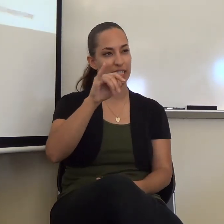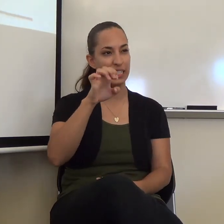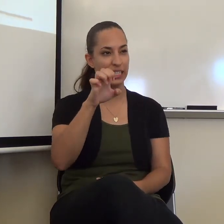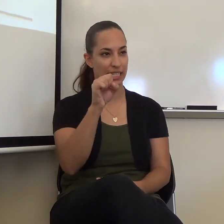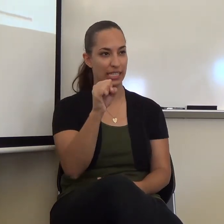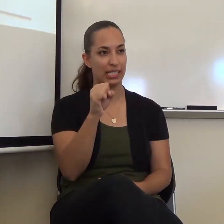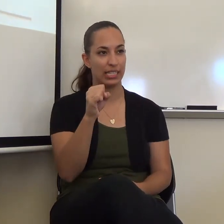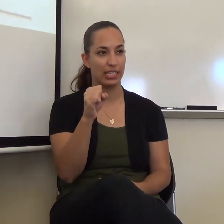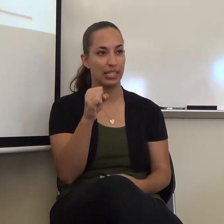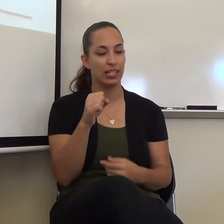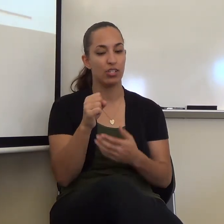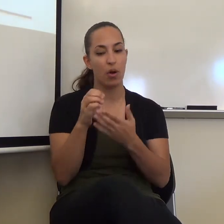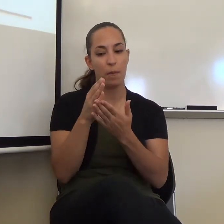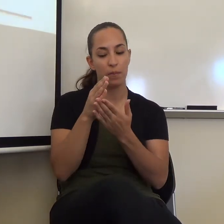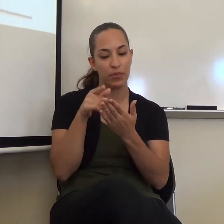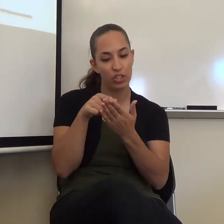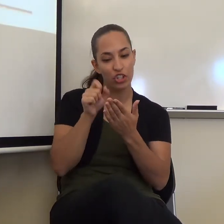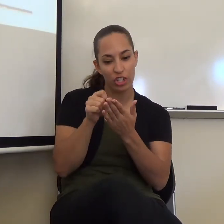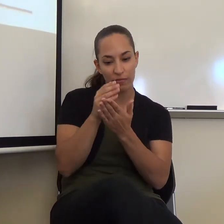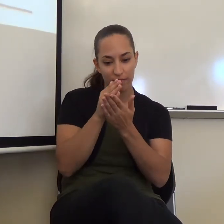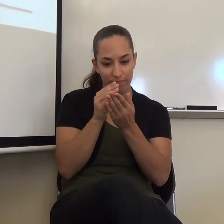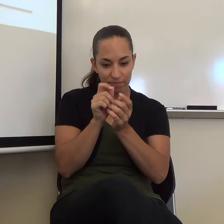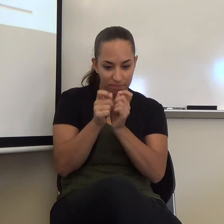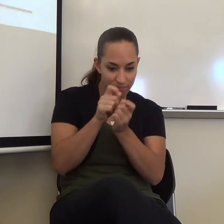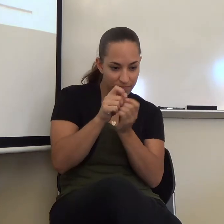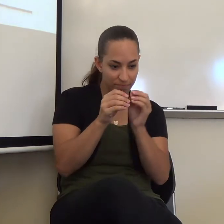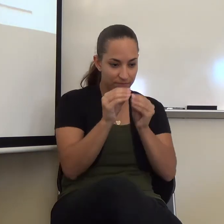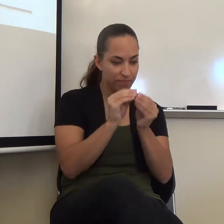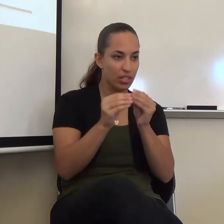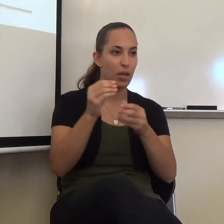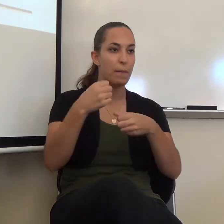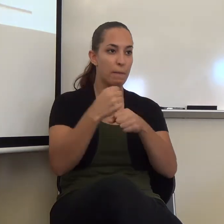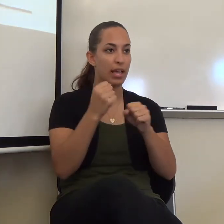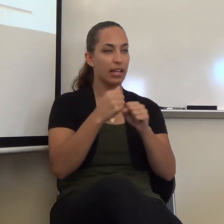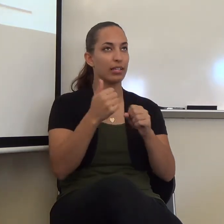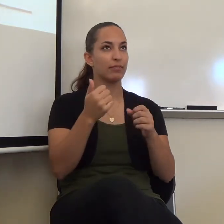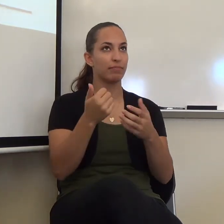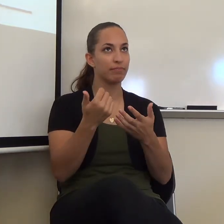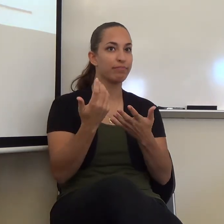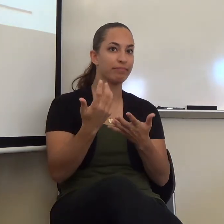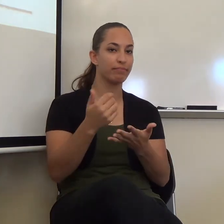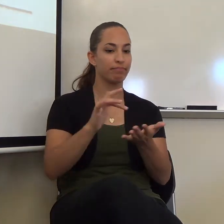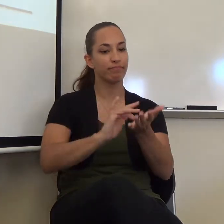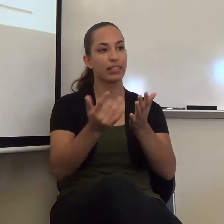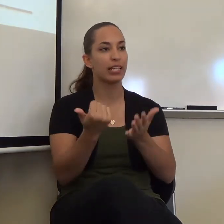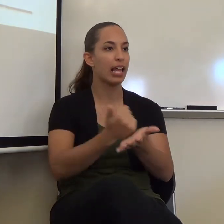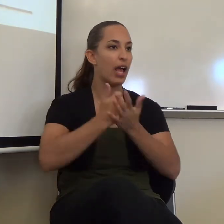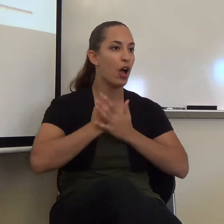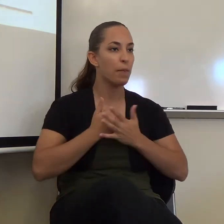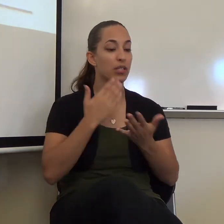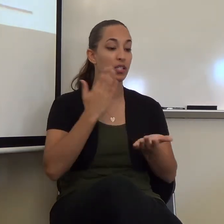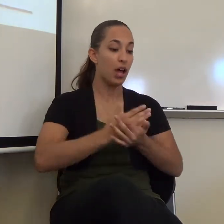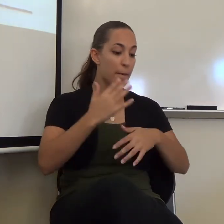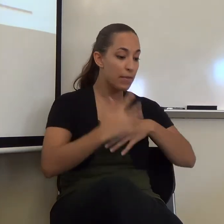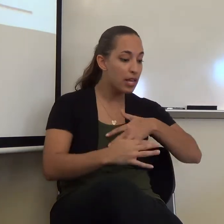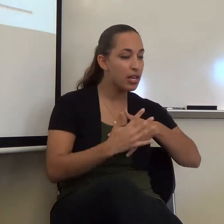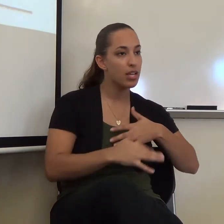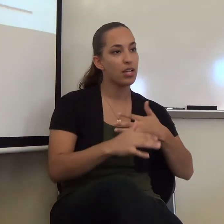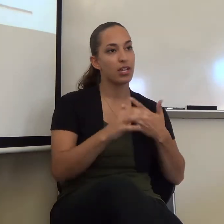The life-saving properties are that it's, And pain. it can stop bleeding, or it can cause bleeding.